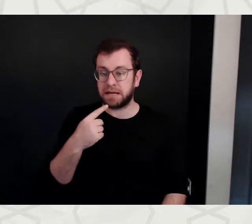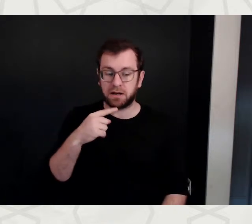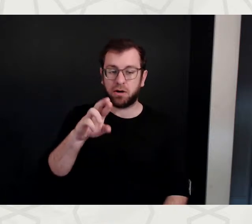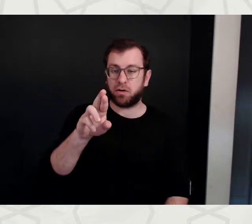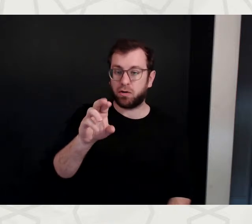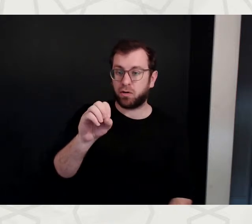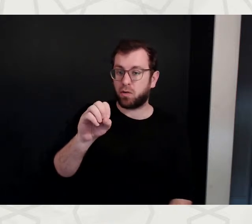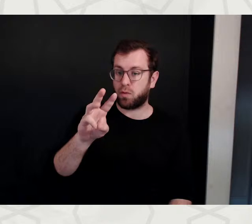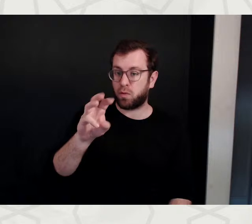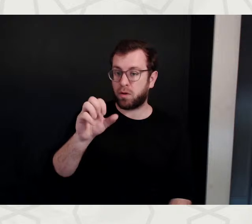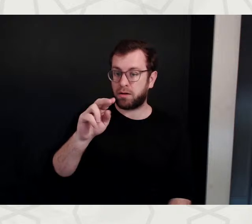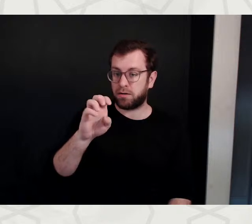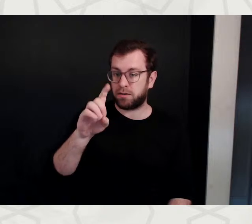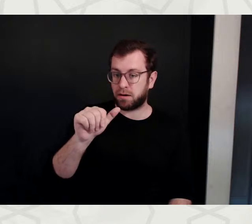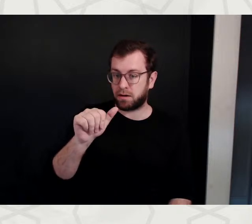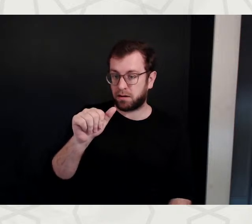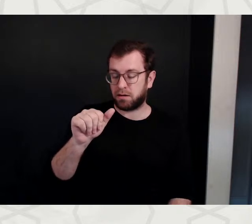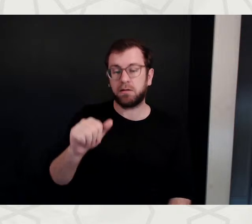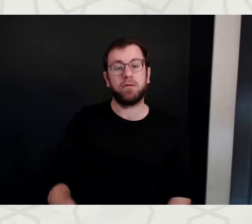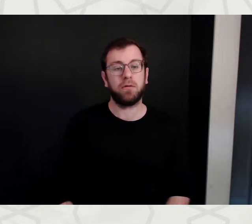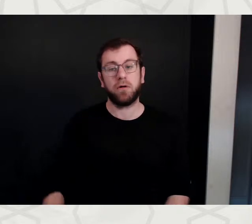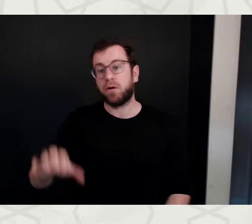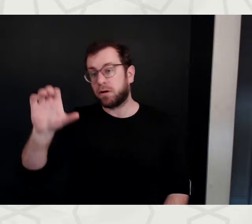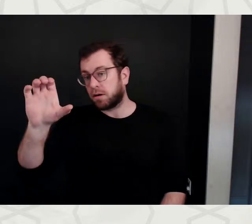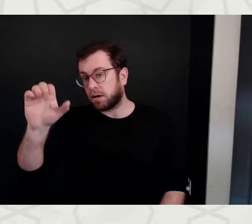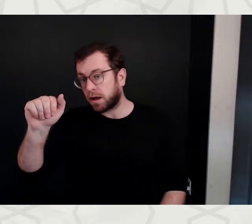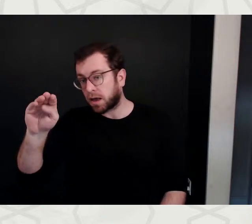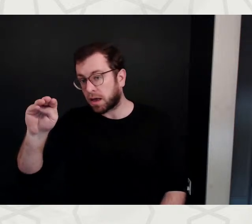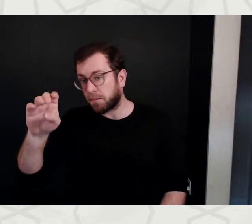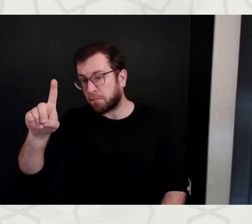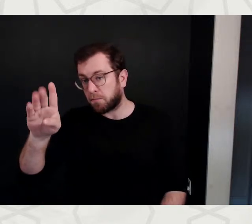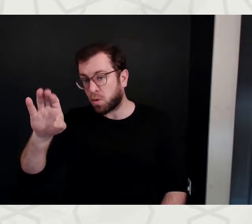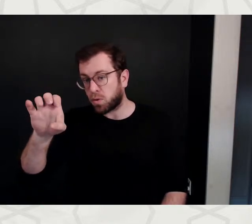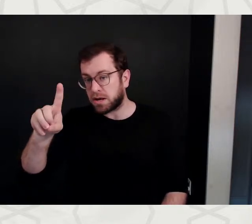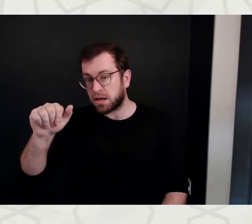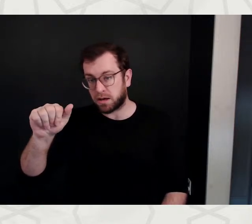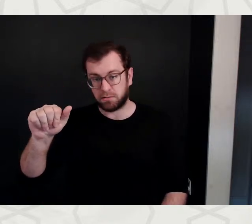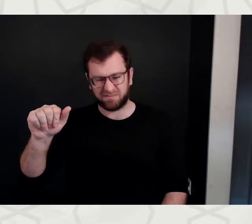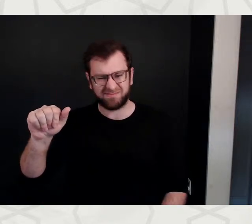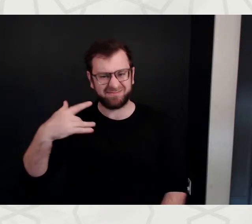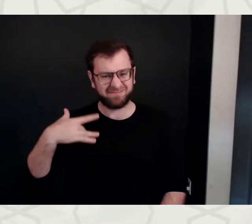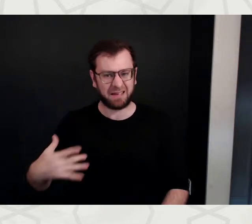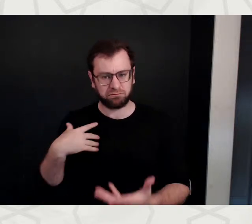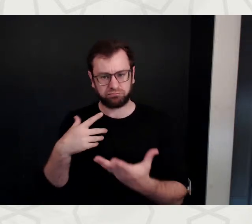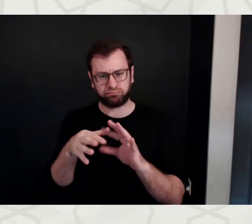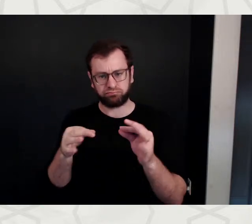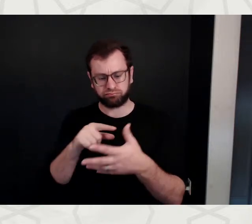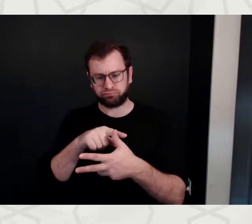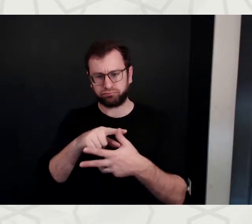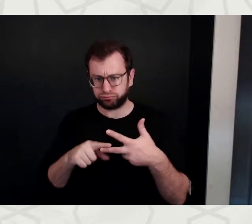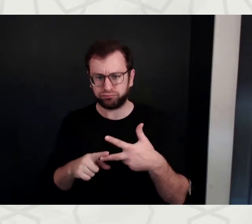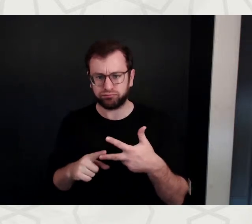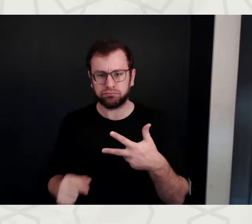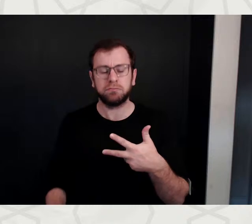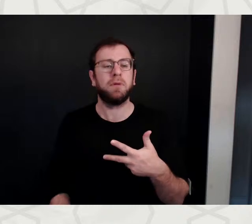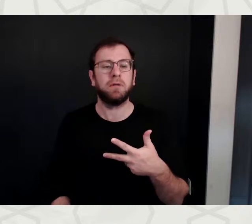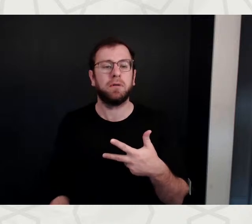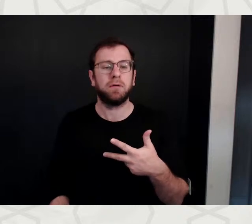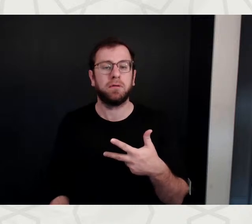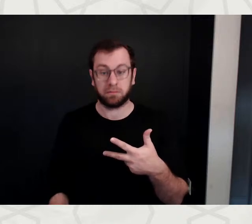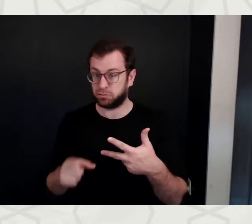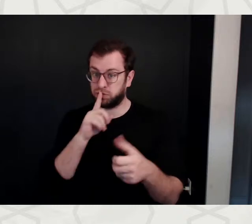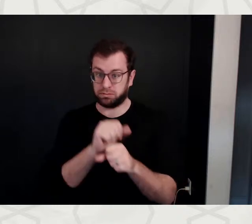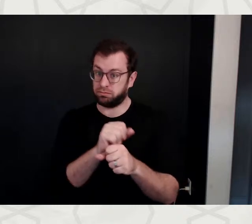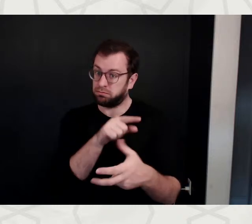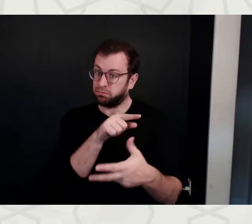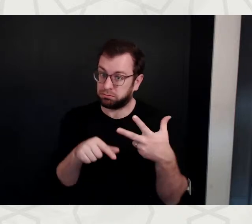say Cambodia. And no doubts, these are genocides. But they covered something up,